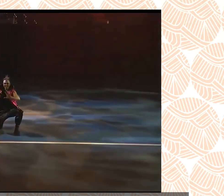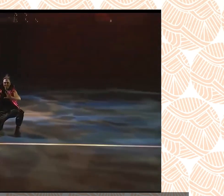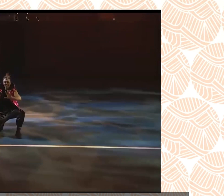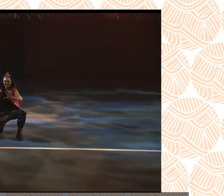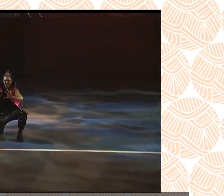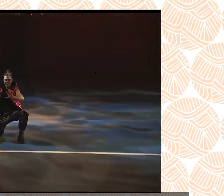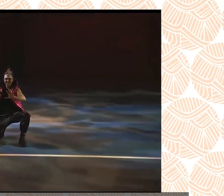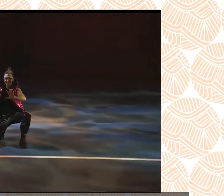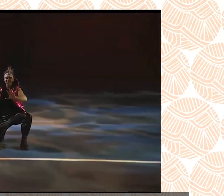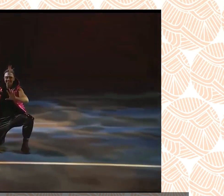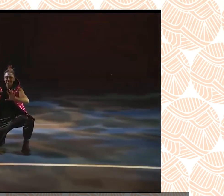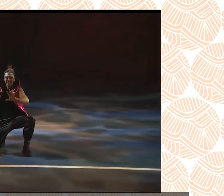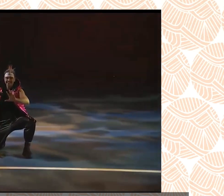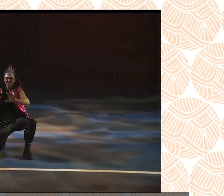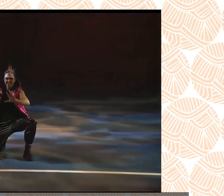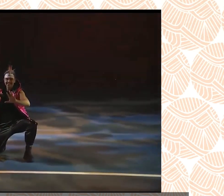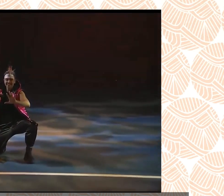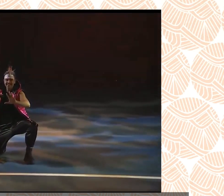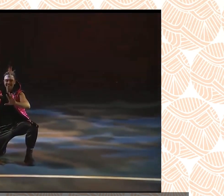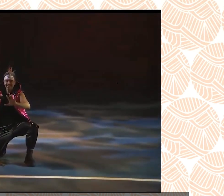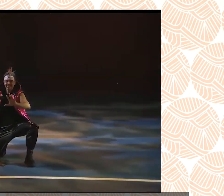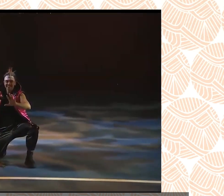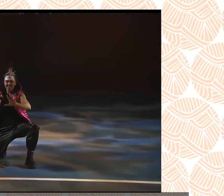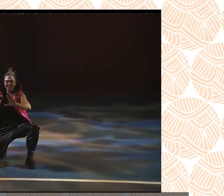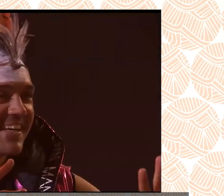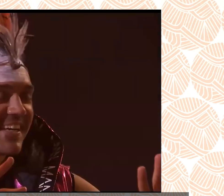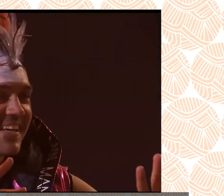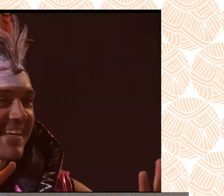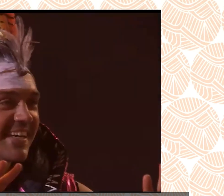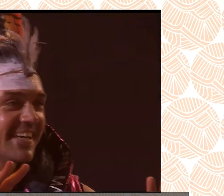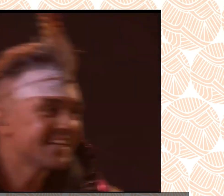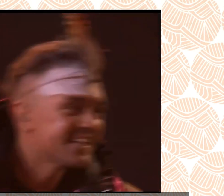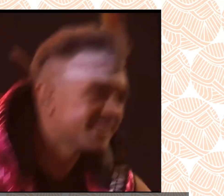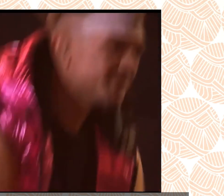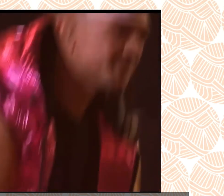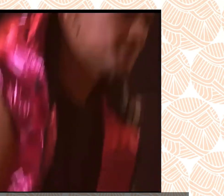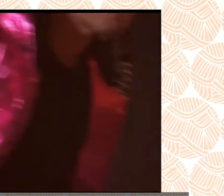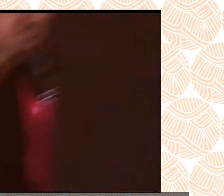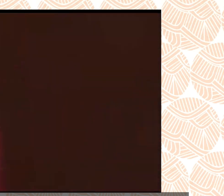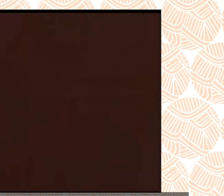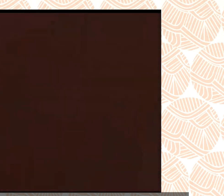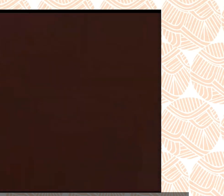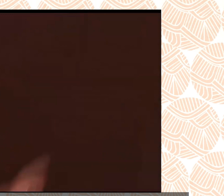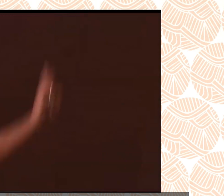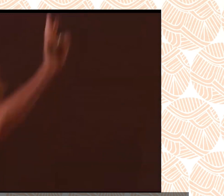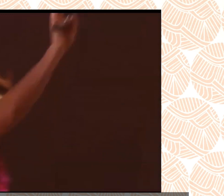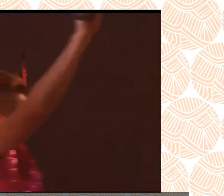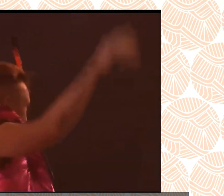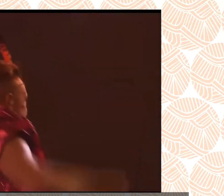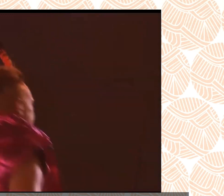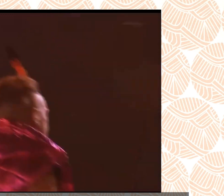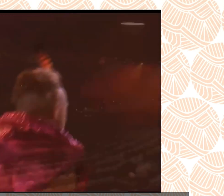You're the voice, you are the voice. Try and understand it. That's all we're asking. Try and understand